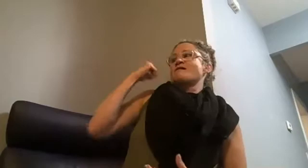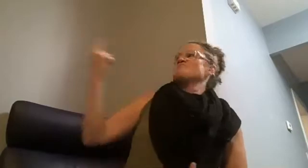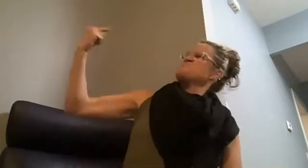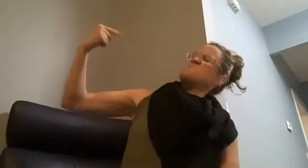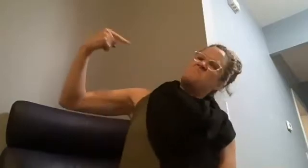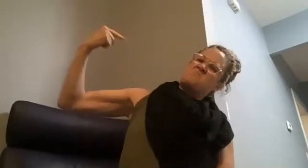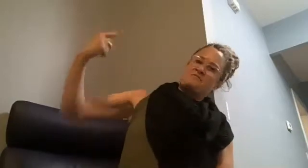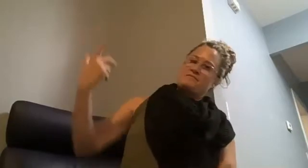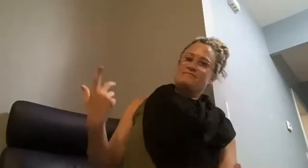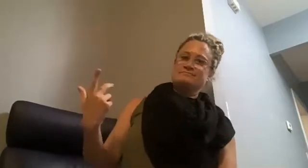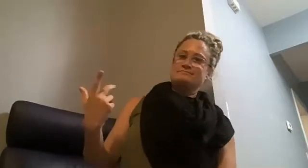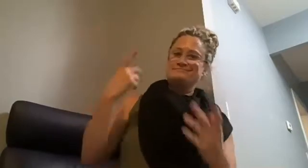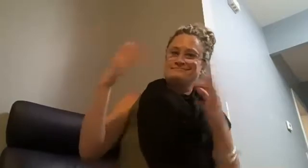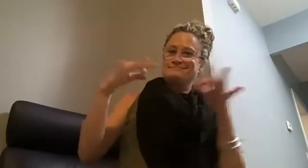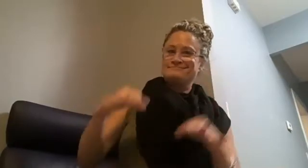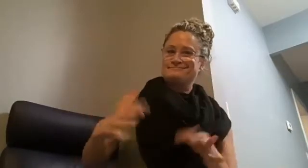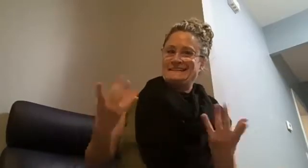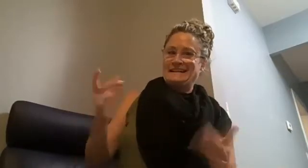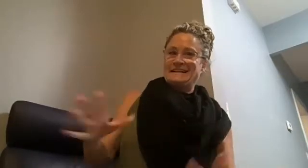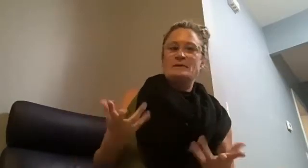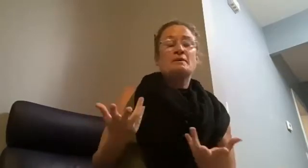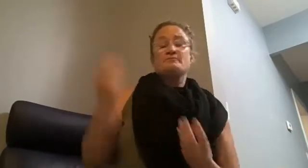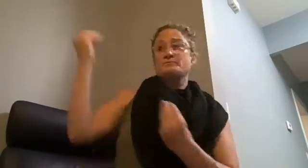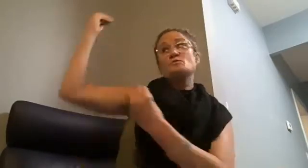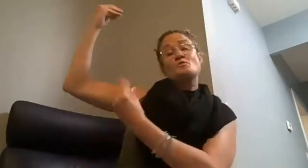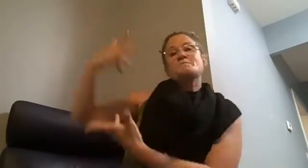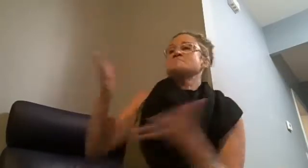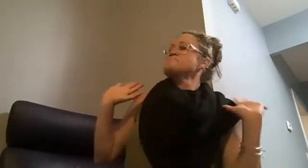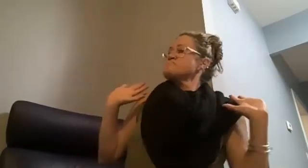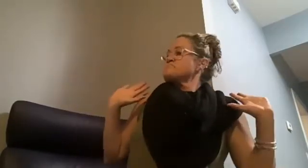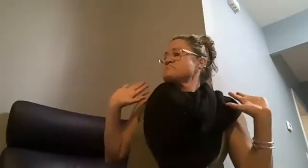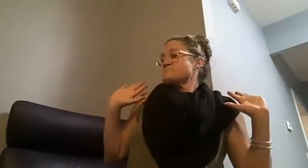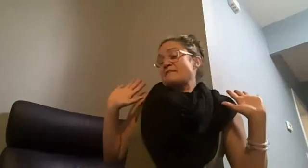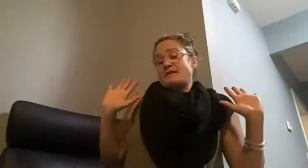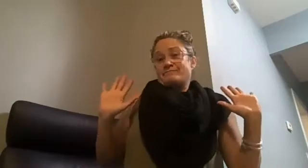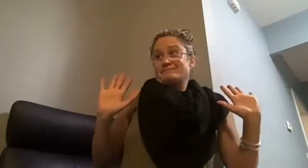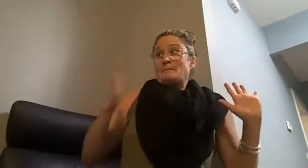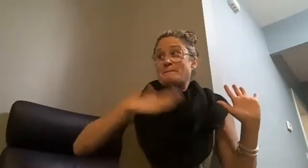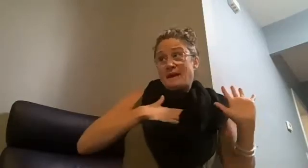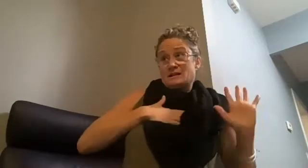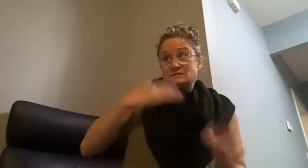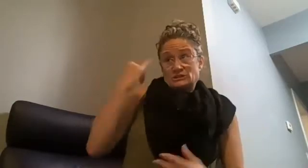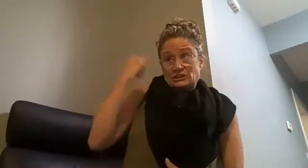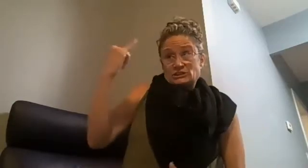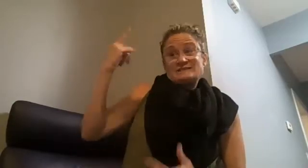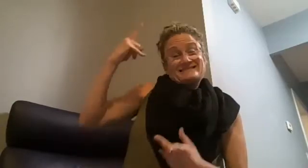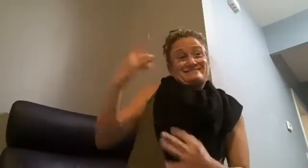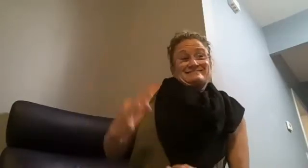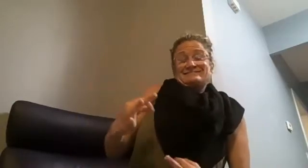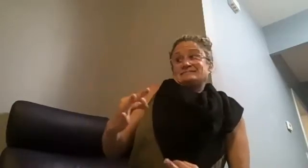authority. But when he told me, or rather suggested to me, that it was my decision, like I heard that, and I was